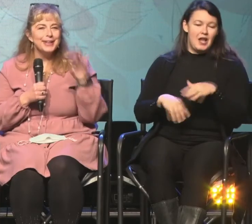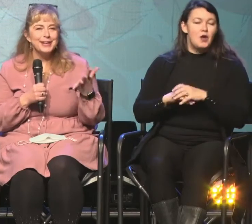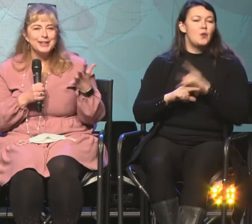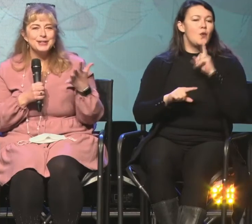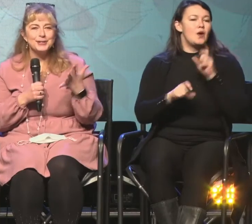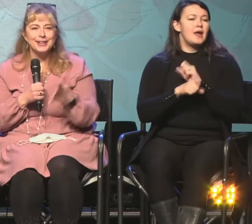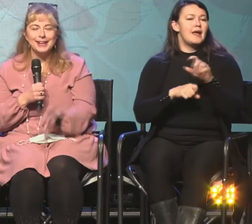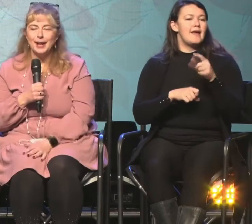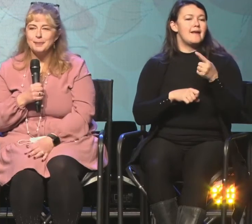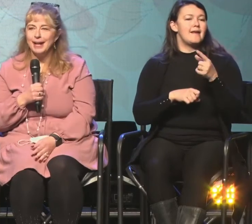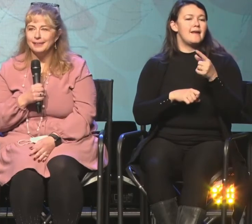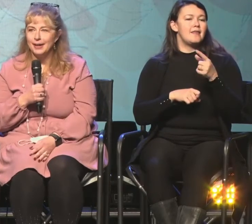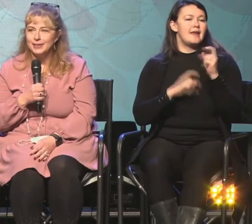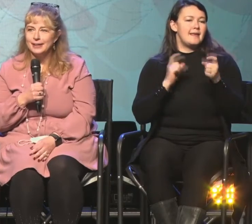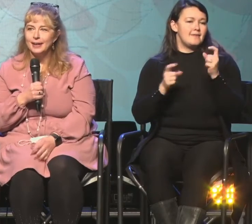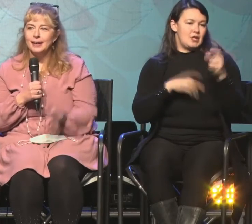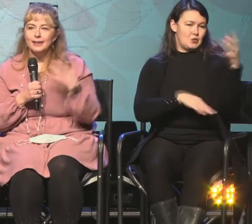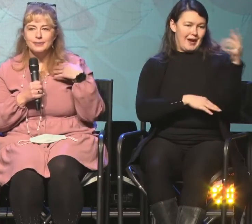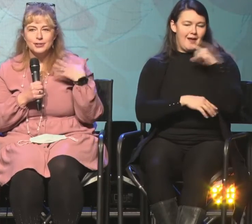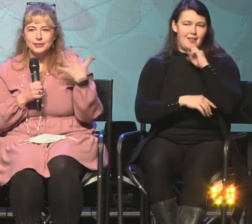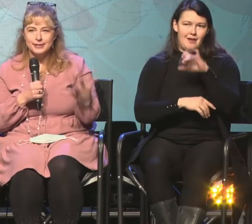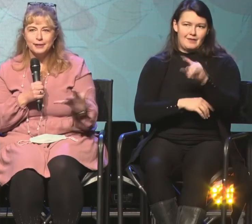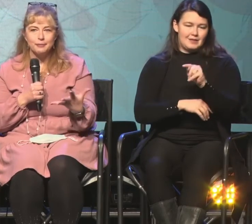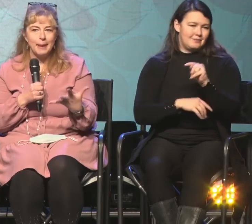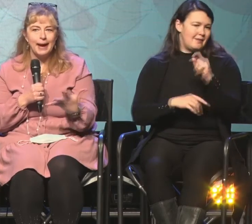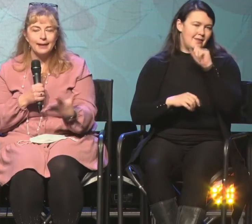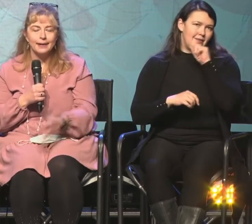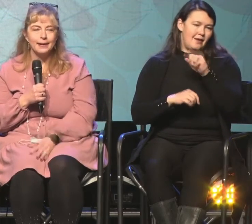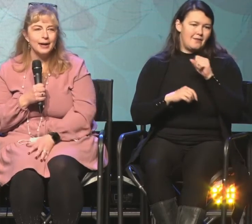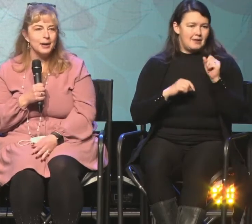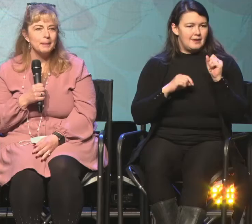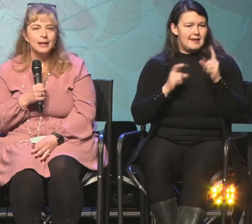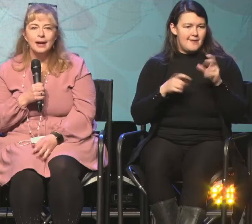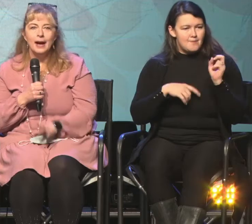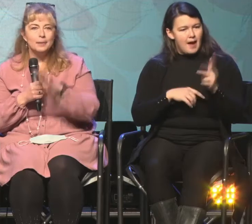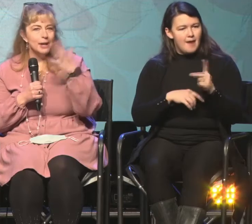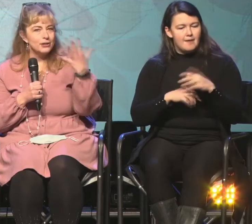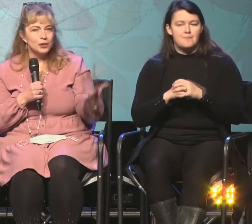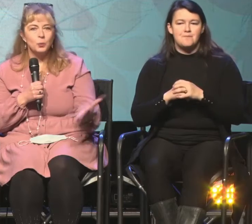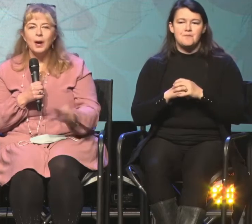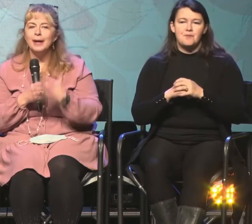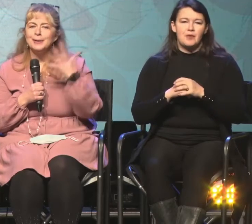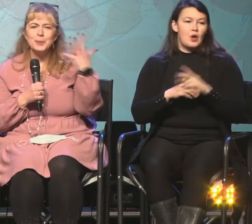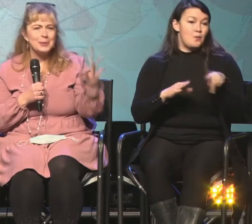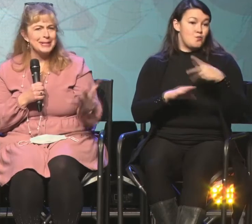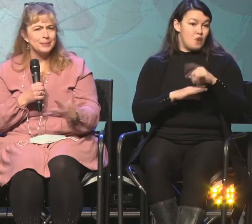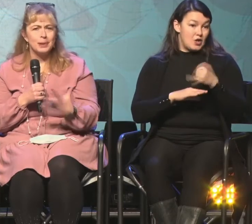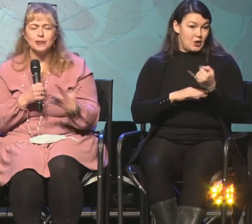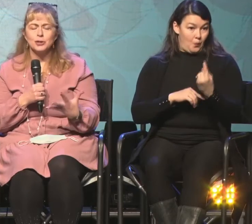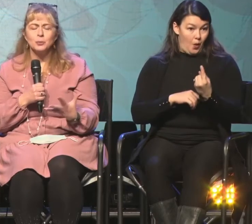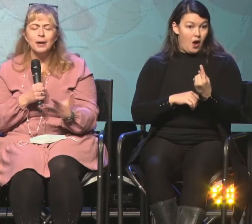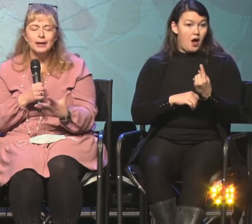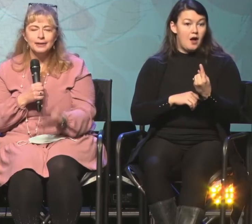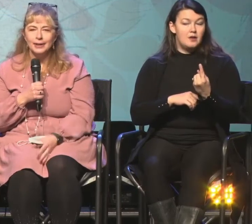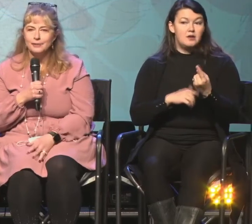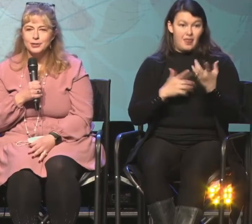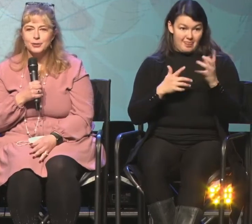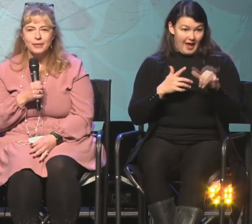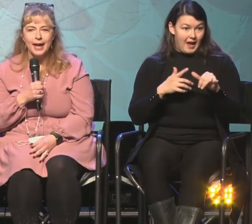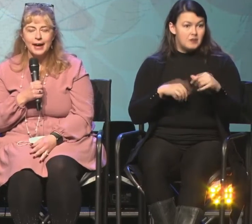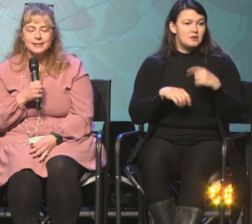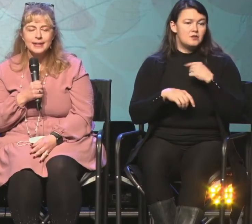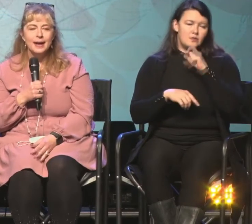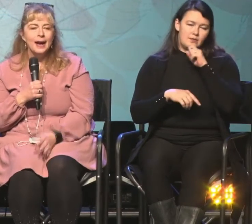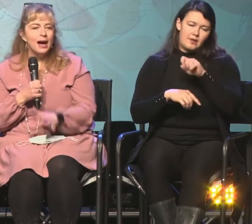I do the giving tree. I love it. I love to just give back. Project One, when we did Project One, love to